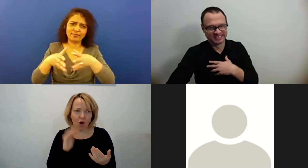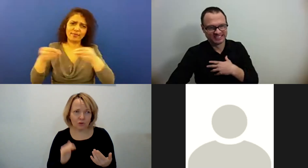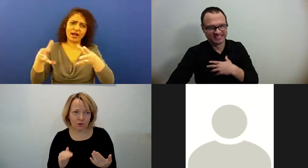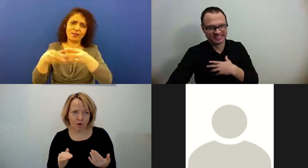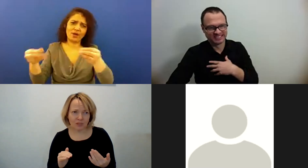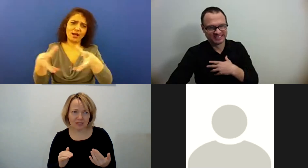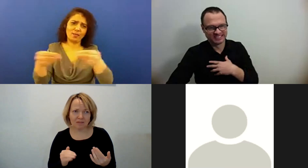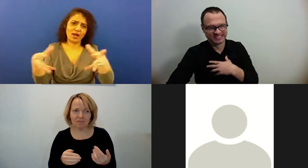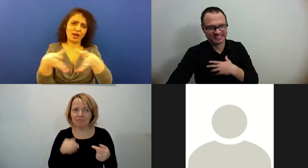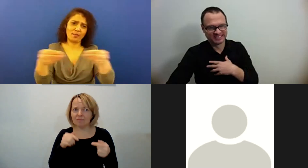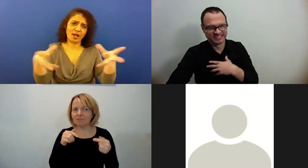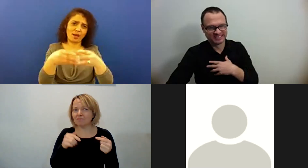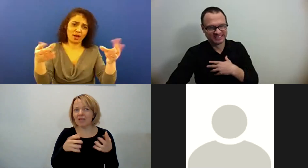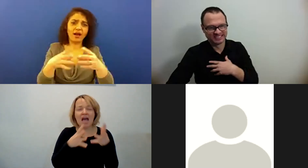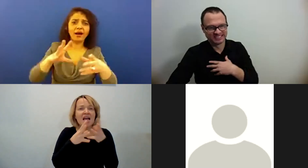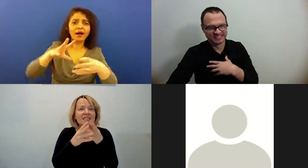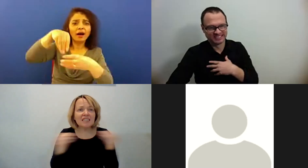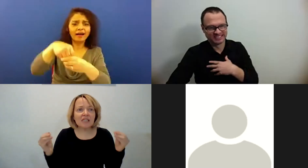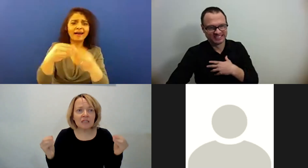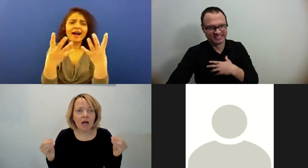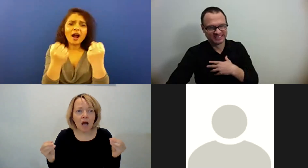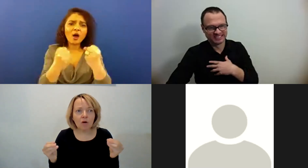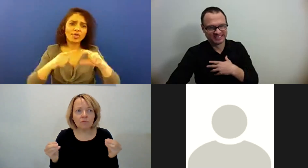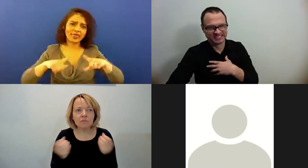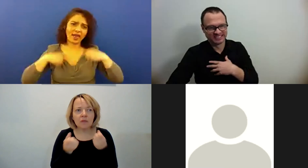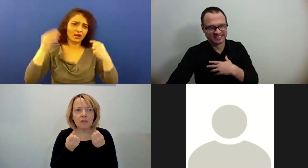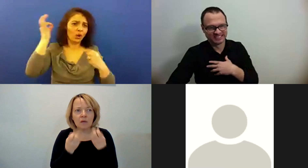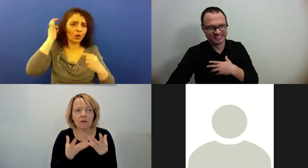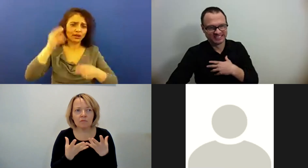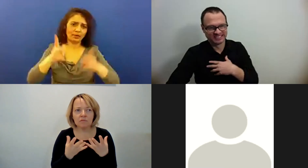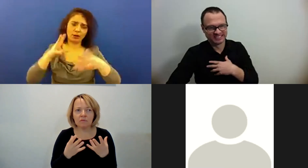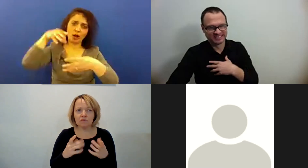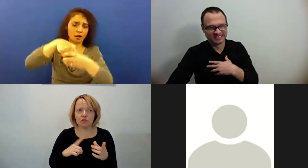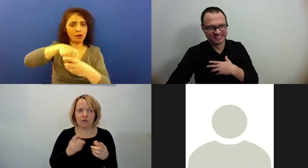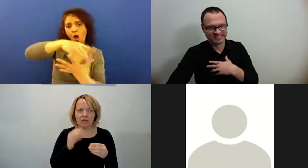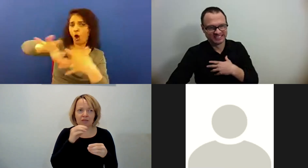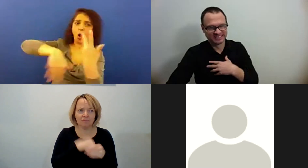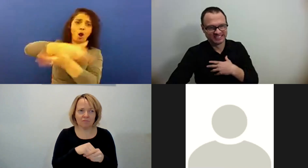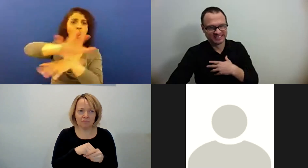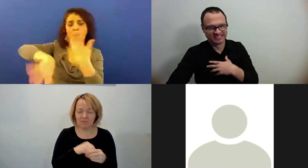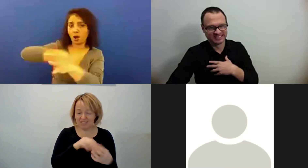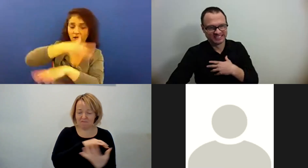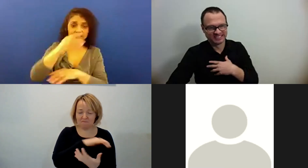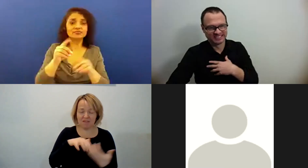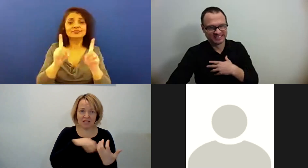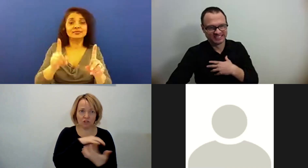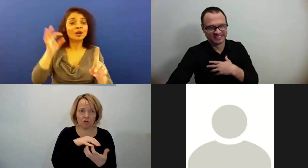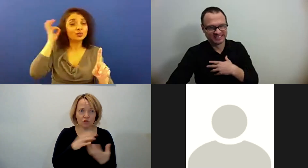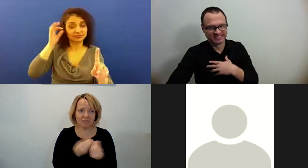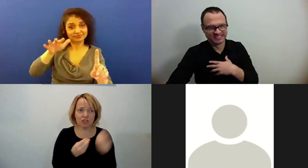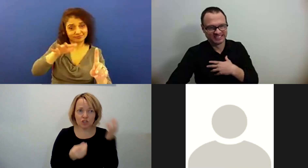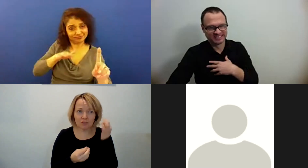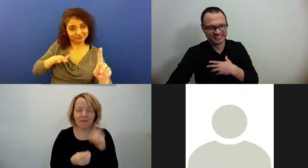the award she had won. And this is a life story of how many deaf